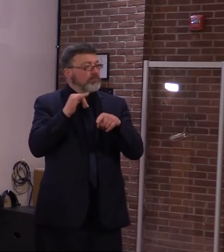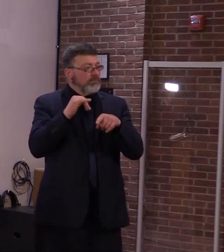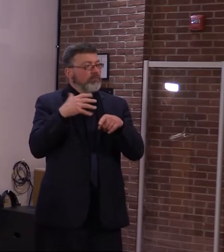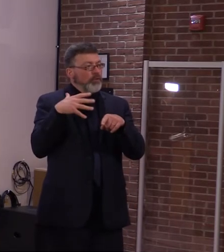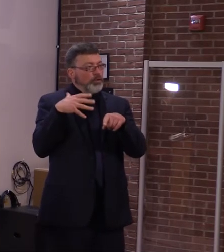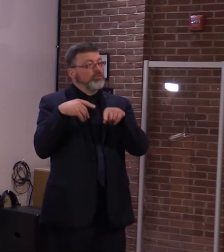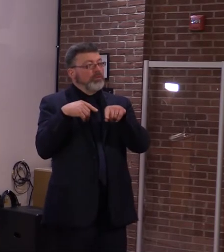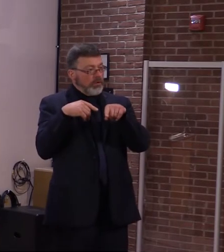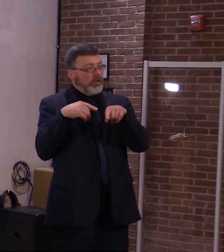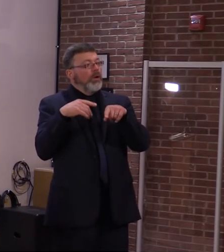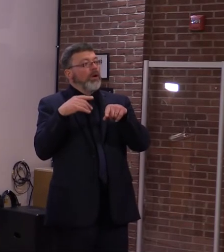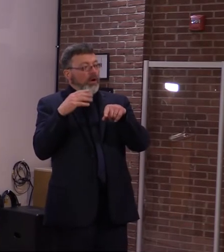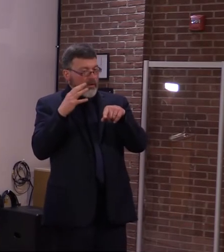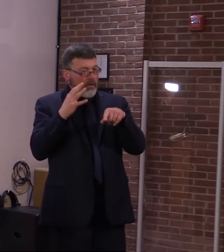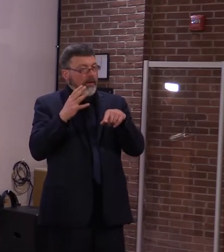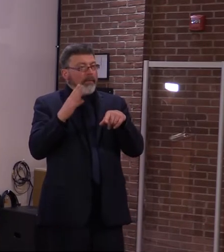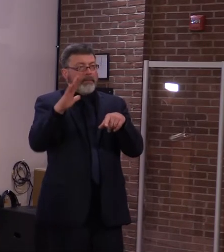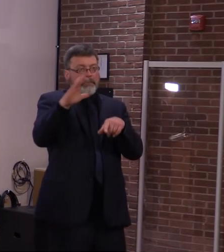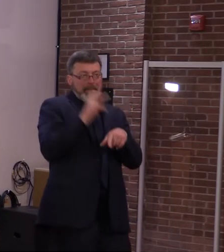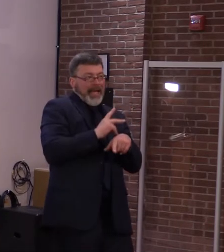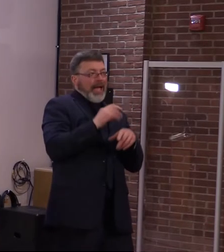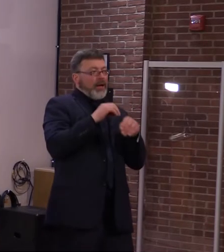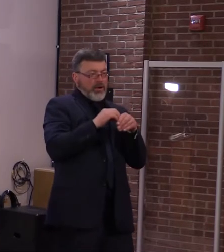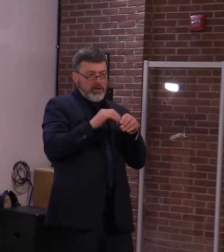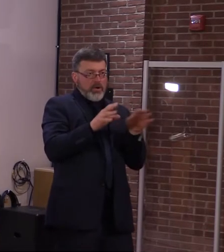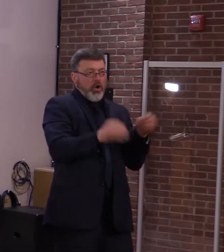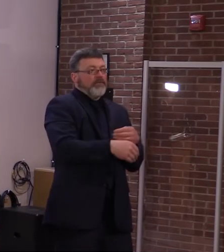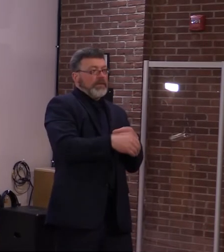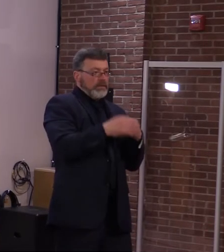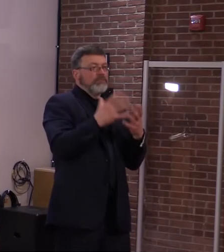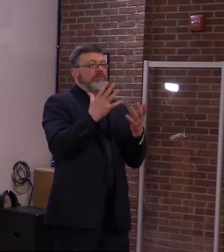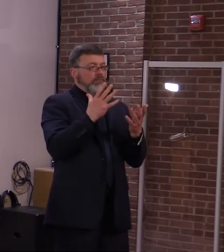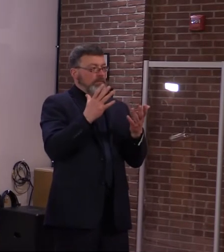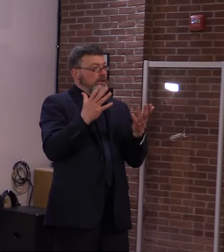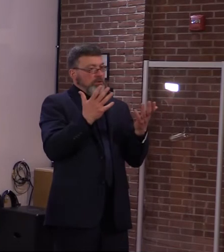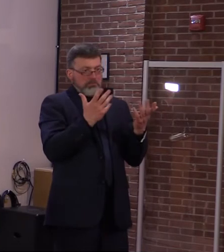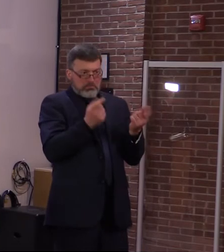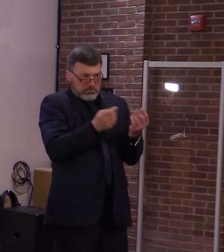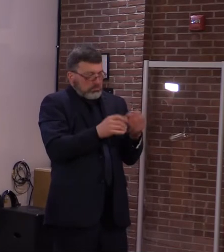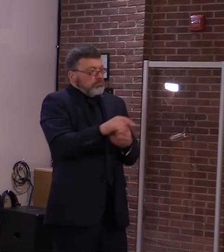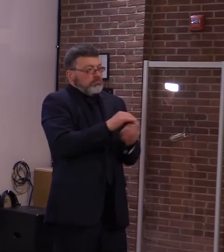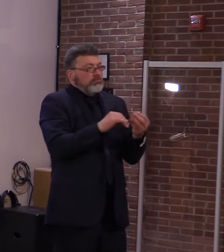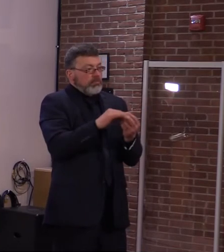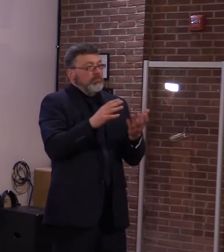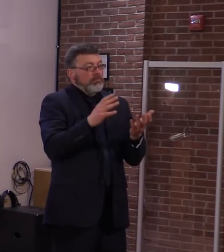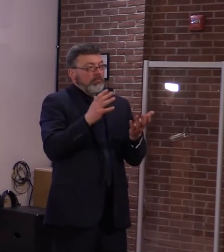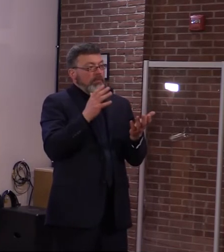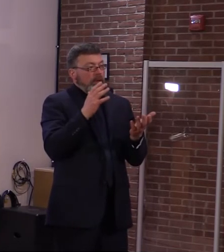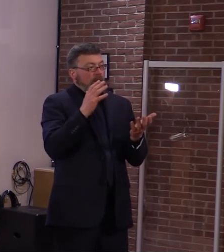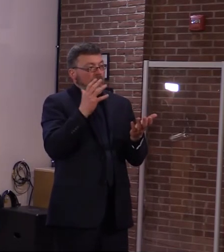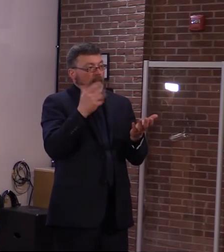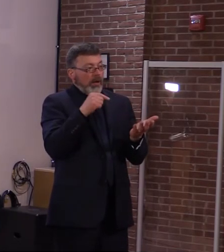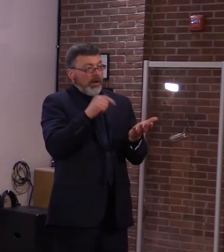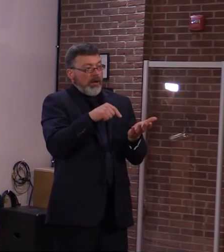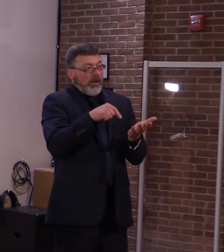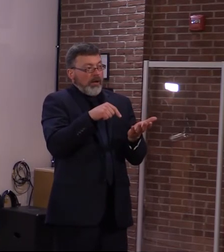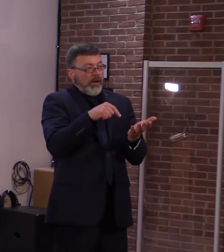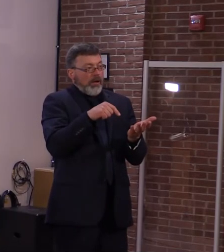internal office with USCIS, but, you know, for all practical purposes, it's directing that office to rule in our